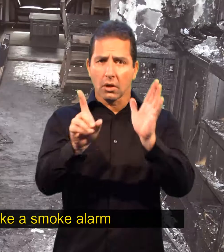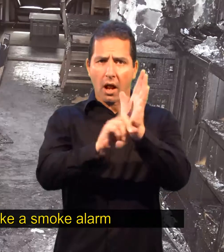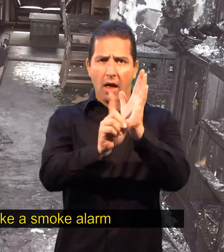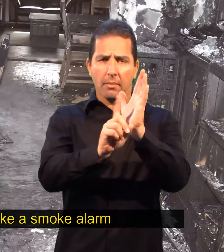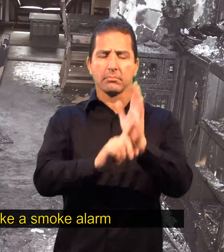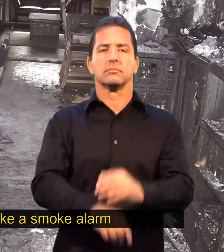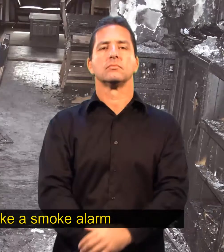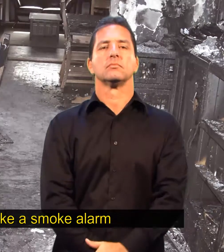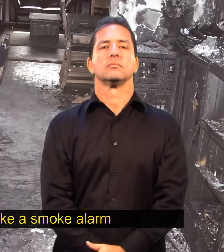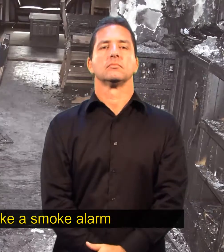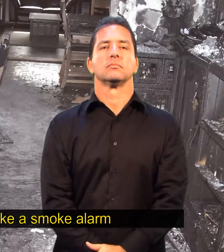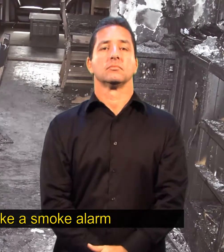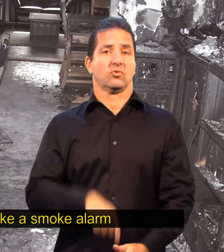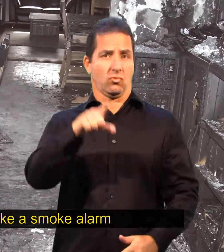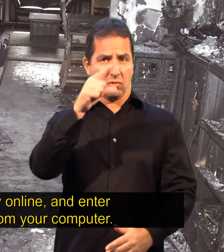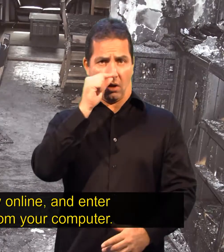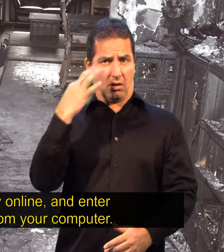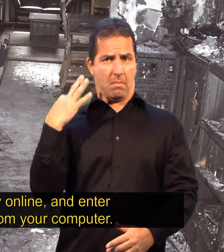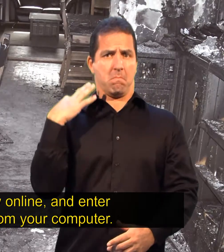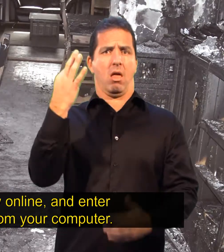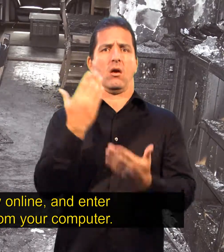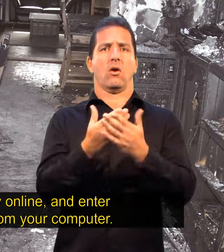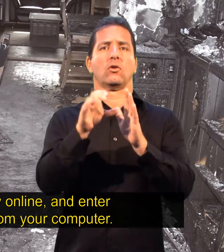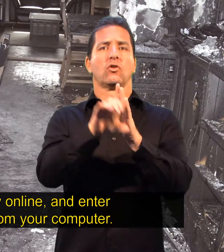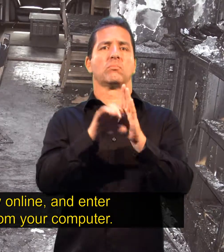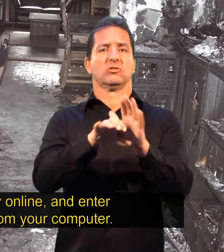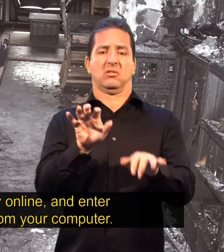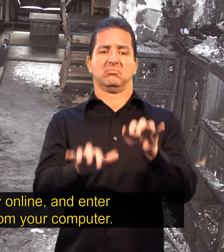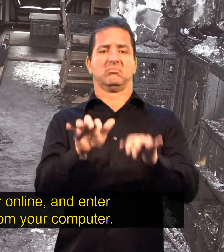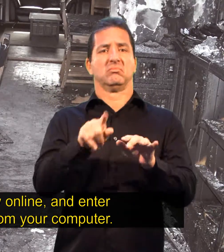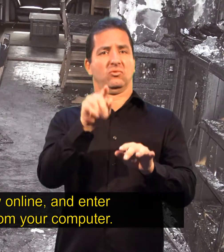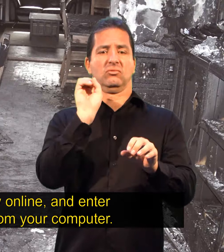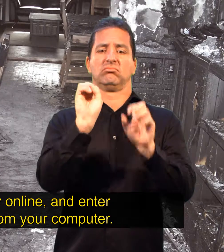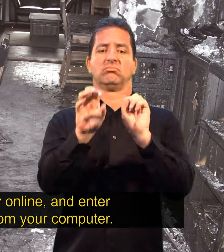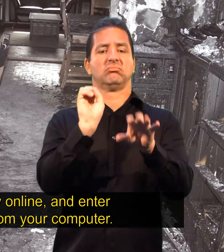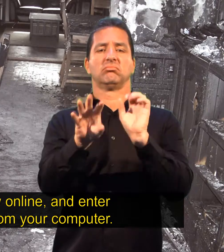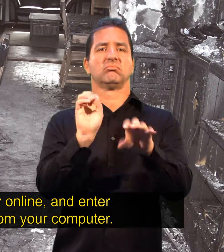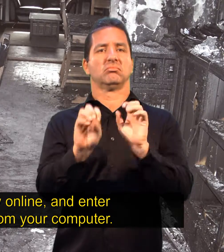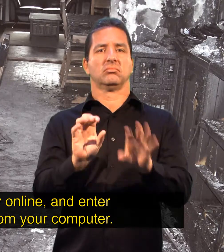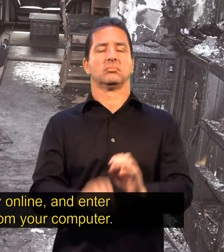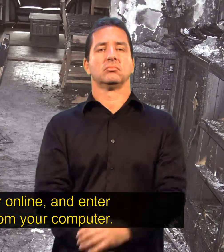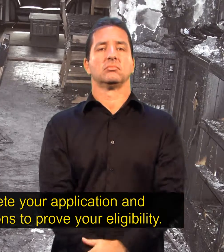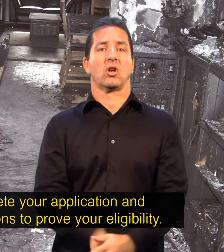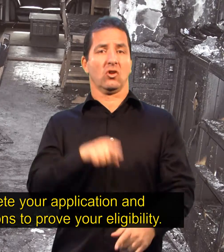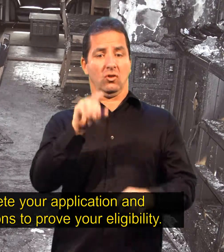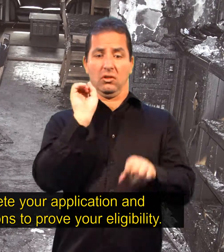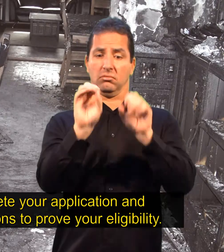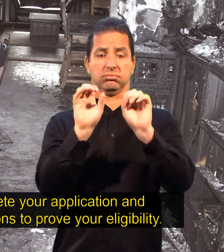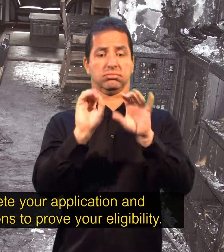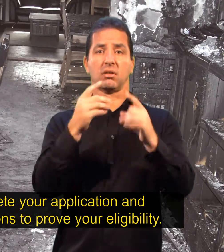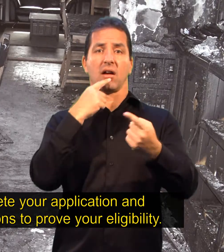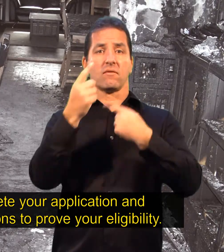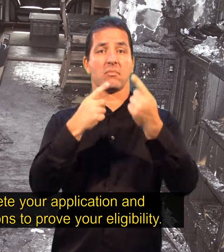If you would like a smoke alarm, you can apply online and enter your details from your computer. You need to complete